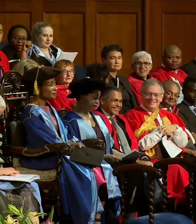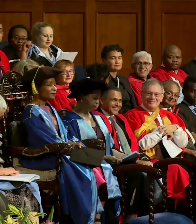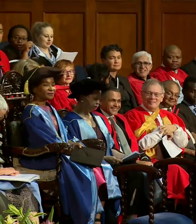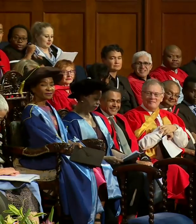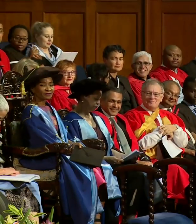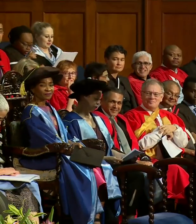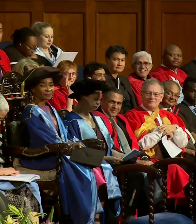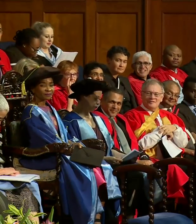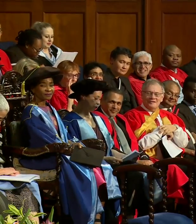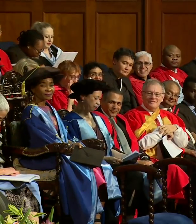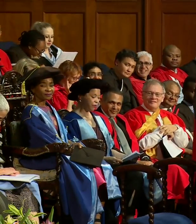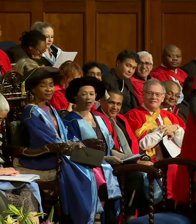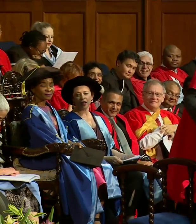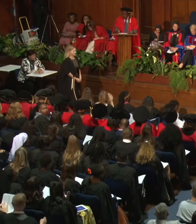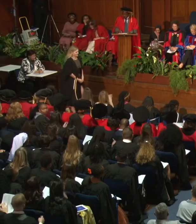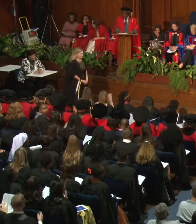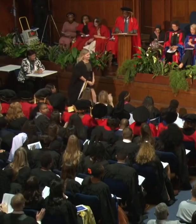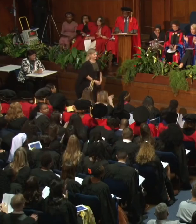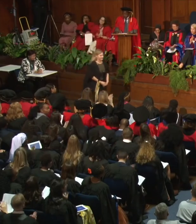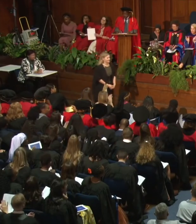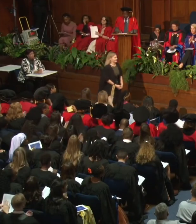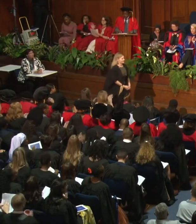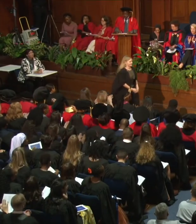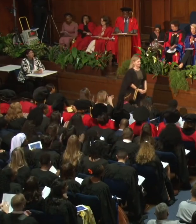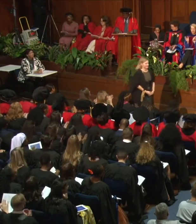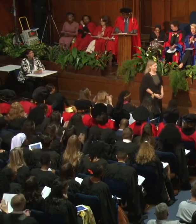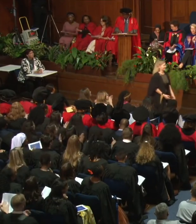Cum laude Rachel Beth Davidson.